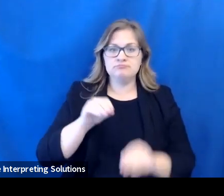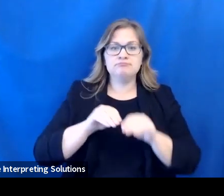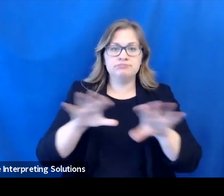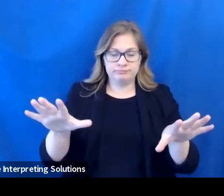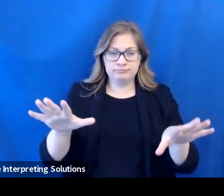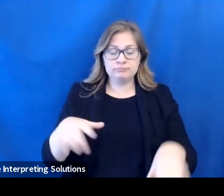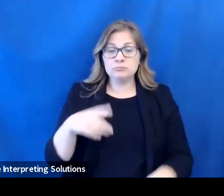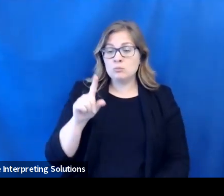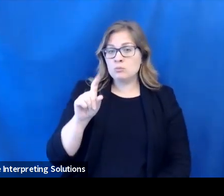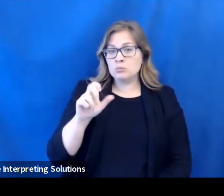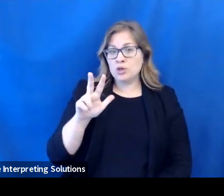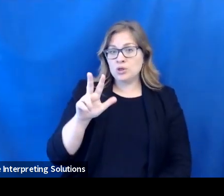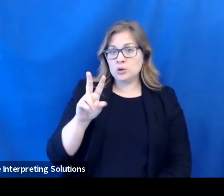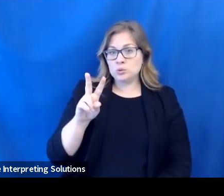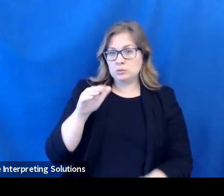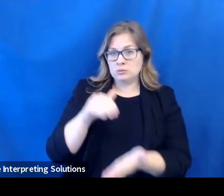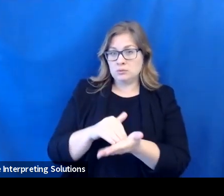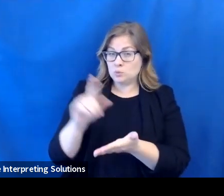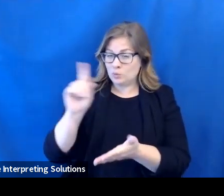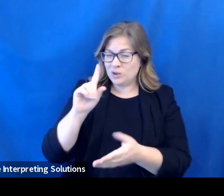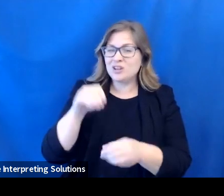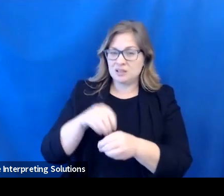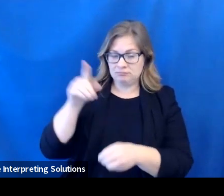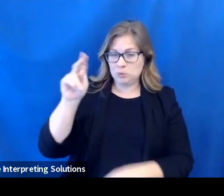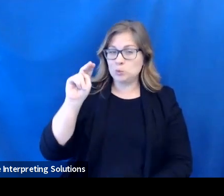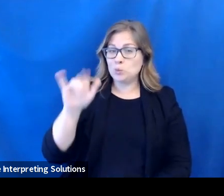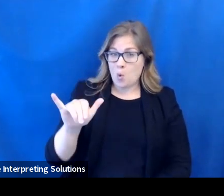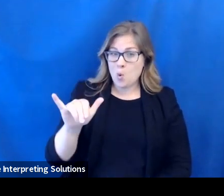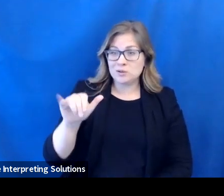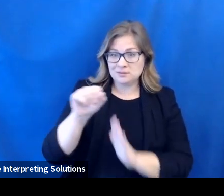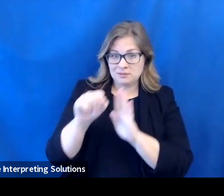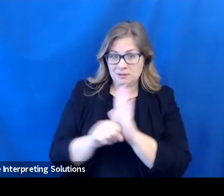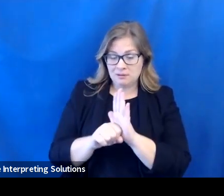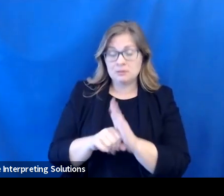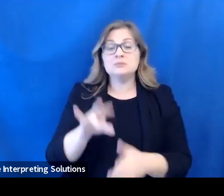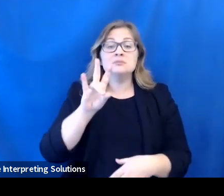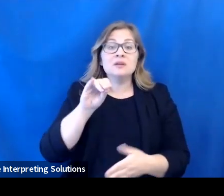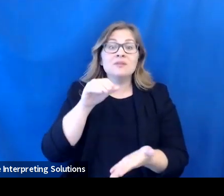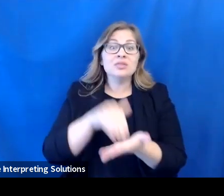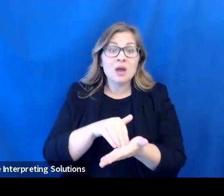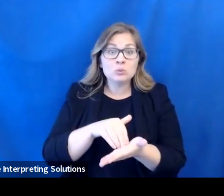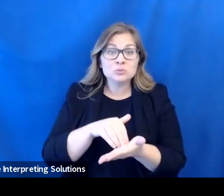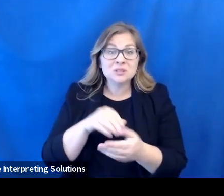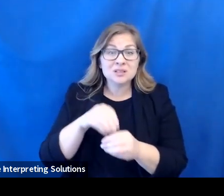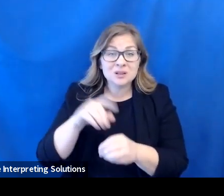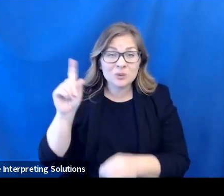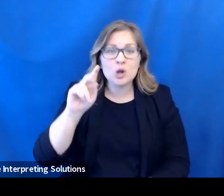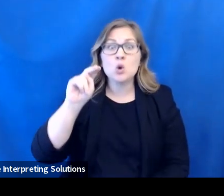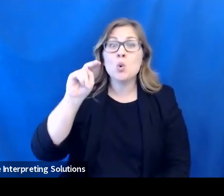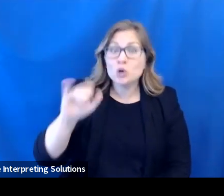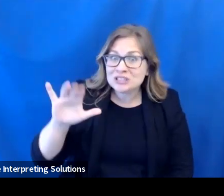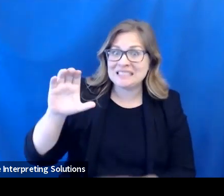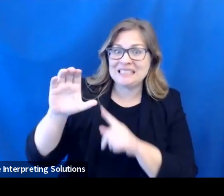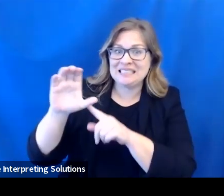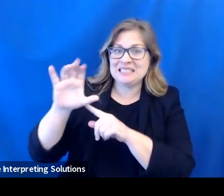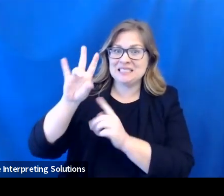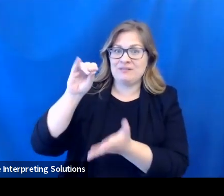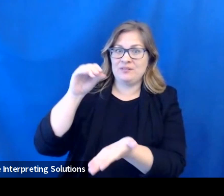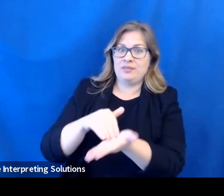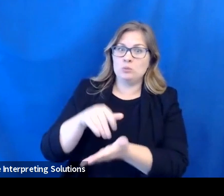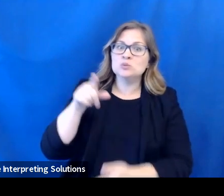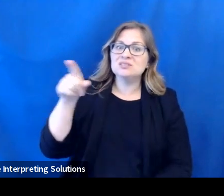in New York City alone. The United States is reporting just under 11,000 deaths as of this morning, just